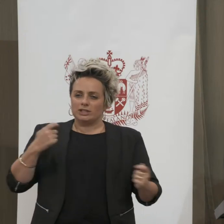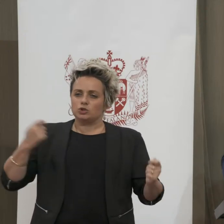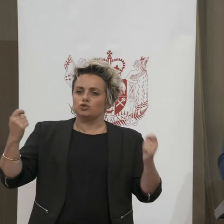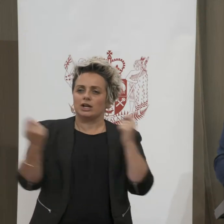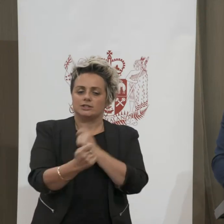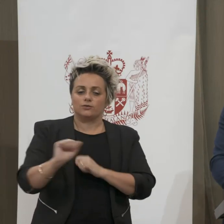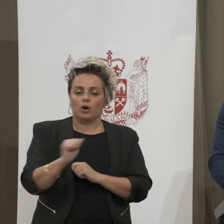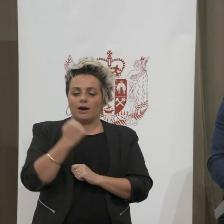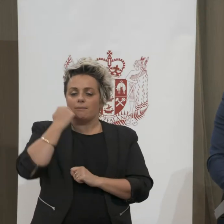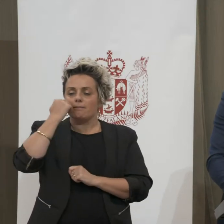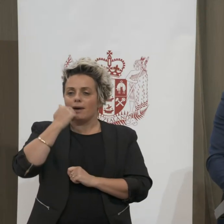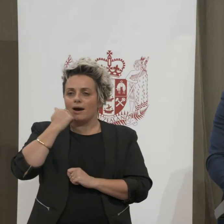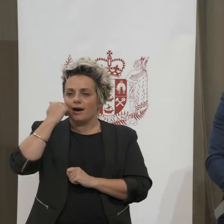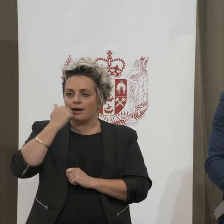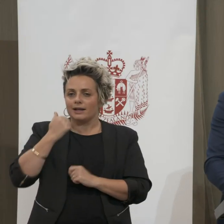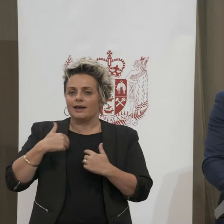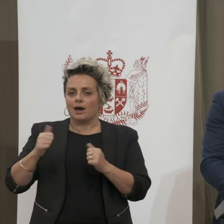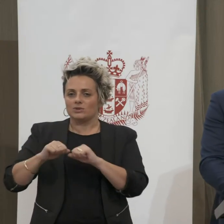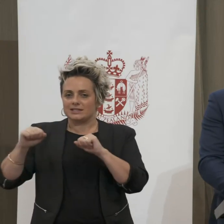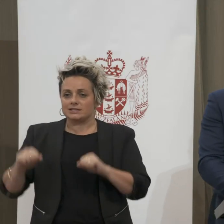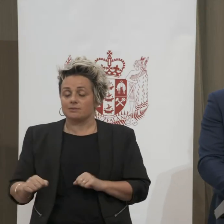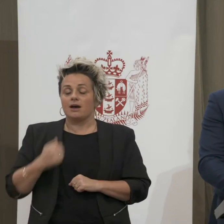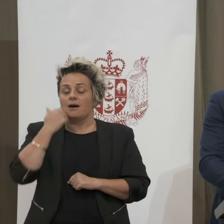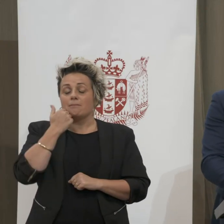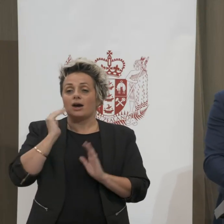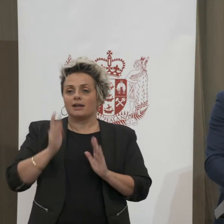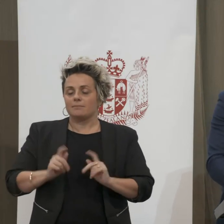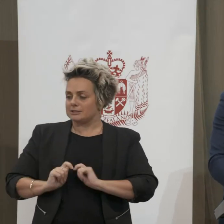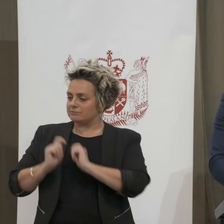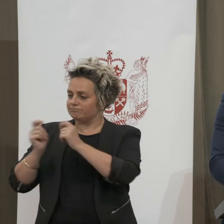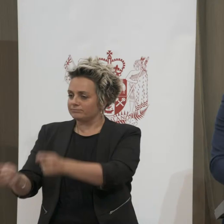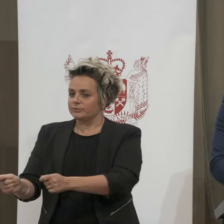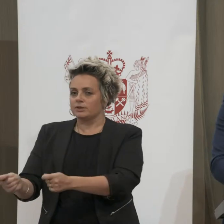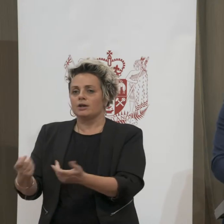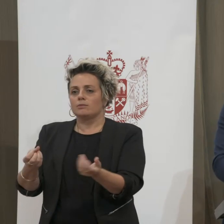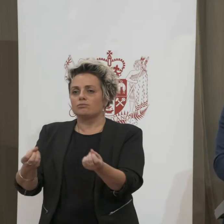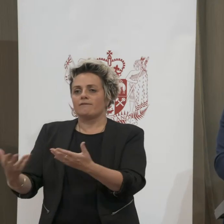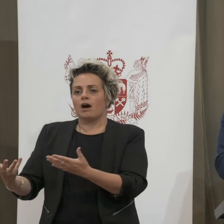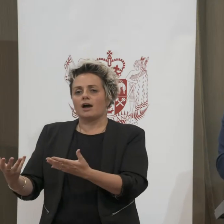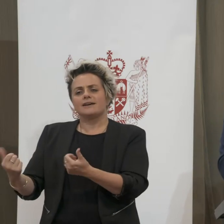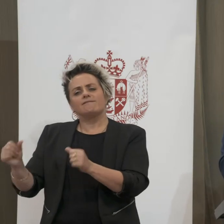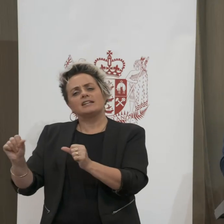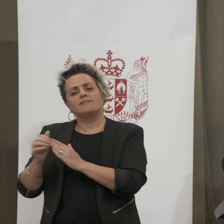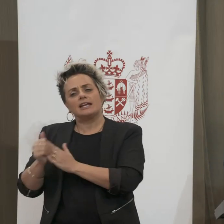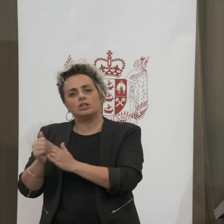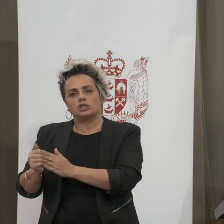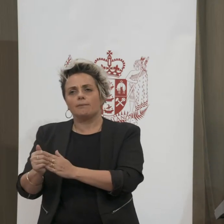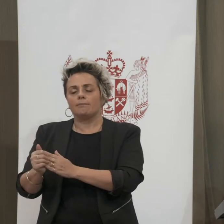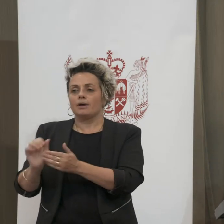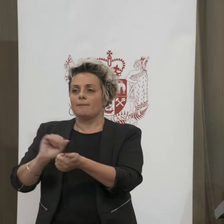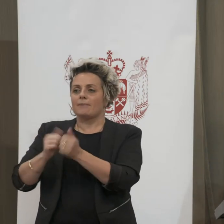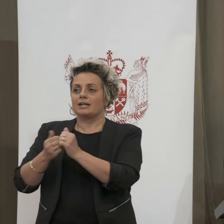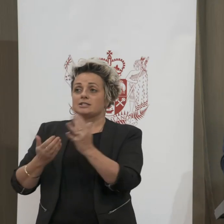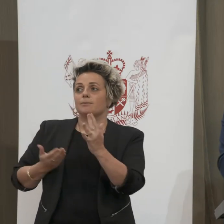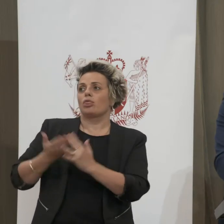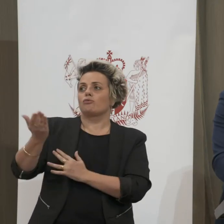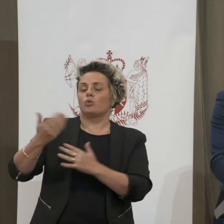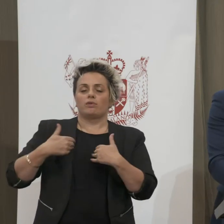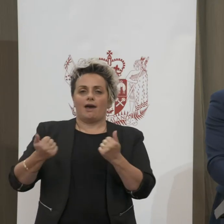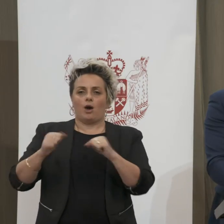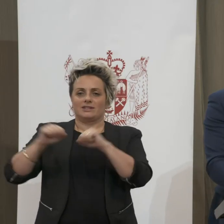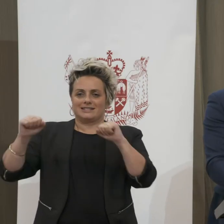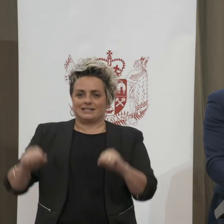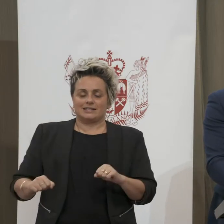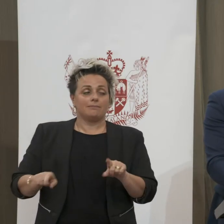transform our Māori health system. Māori must be enabled to provide effective leadership and partnership throughout the health system